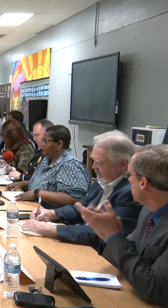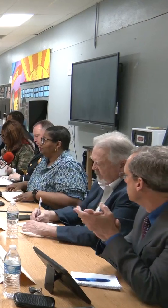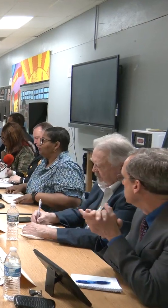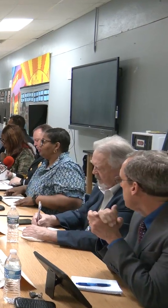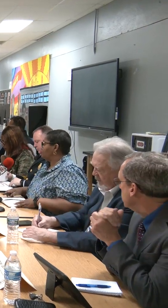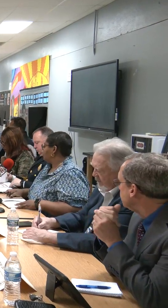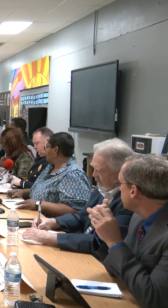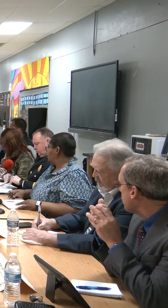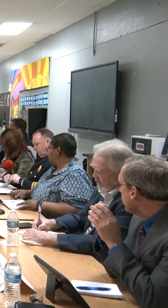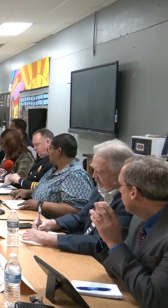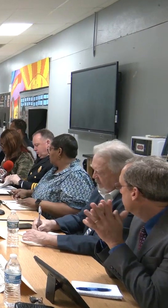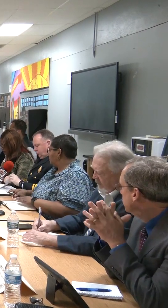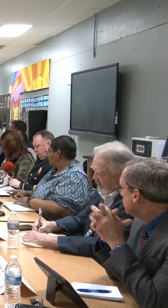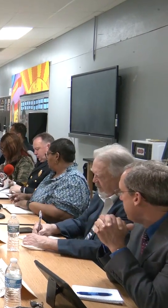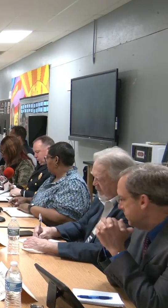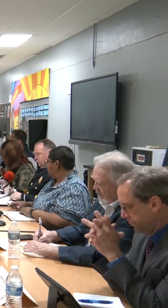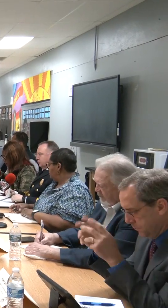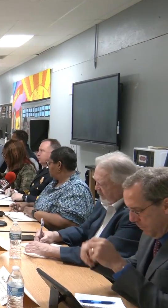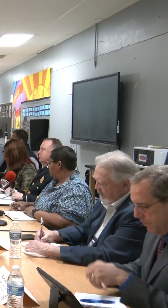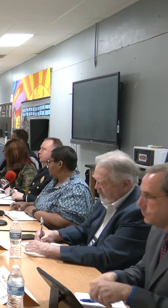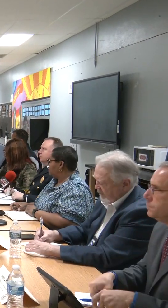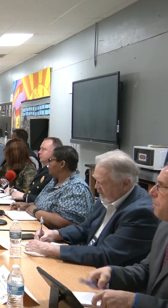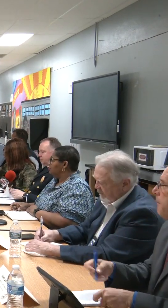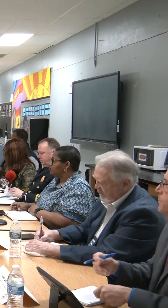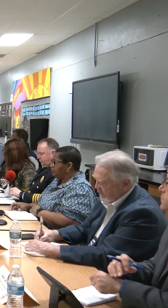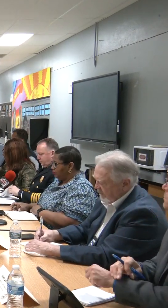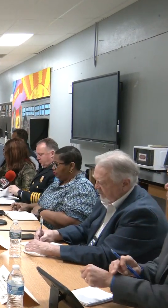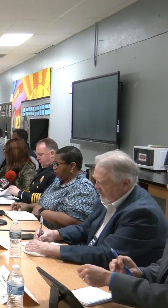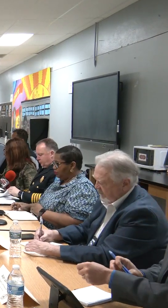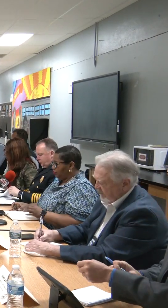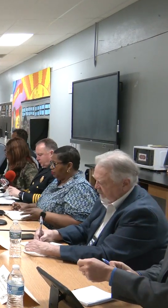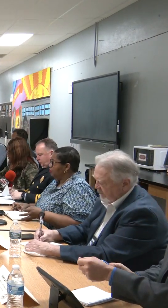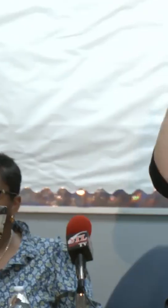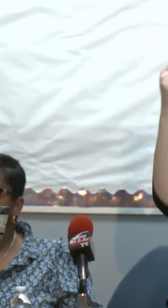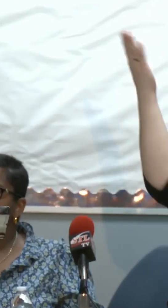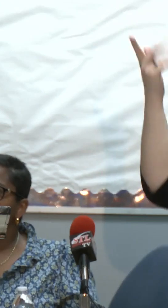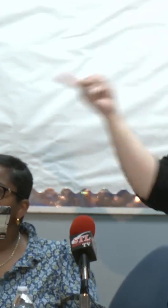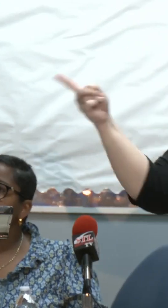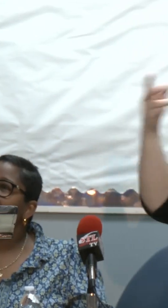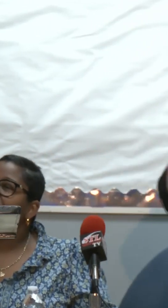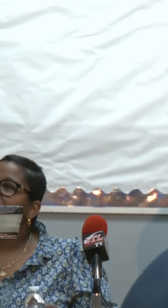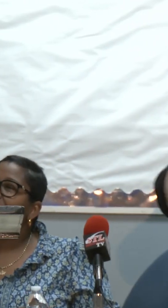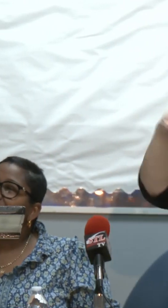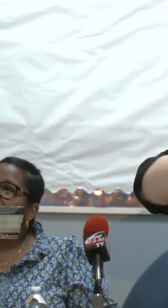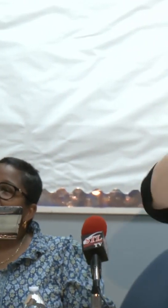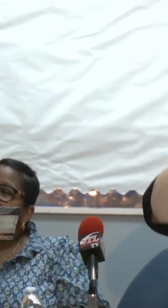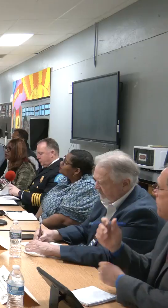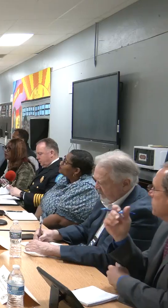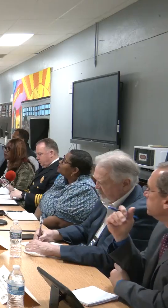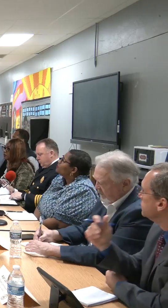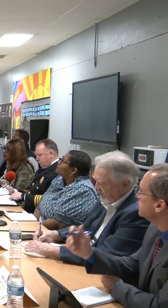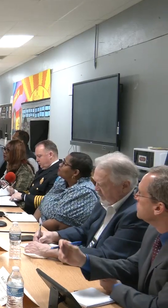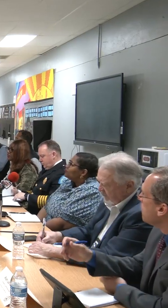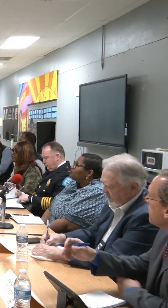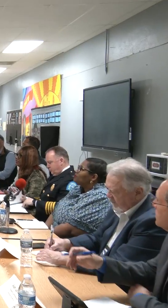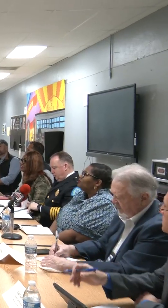And today I'm privileged to have a co-host with me. We have a member of the Mayor's Youth Cabinet, and I'd love her to introduce